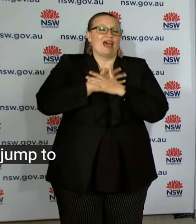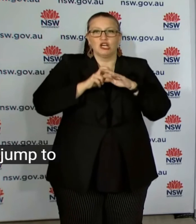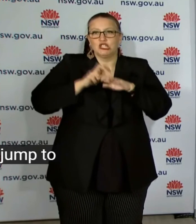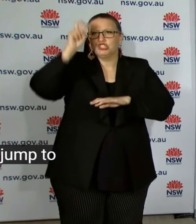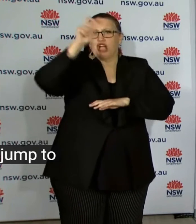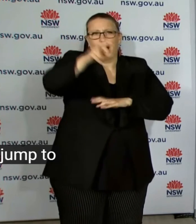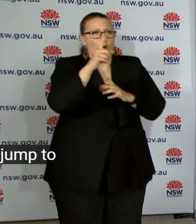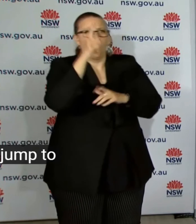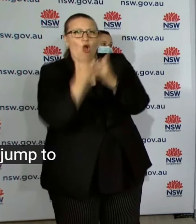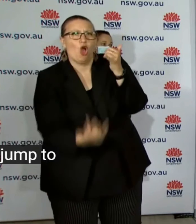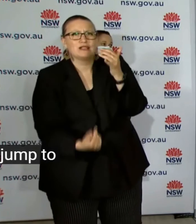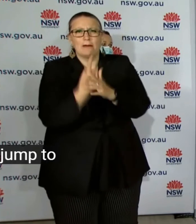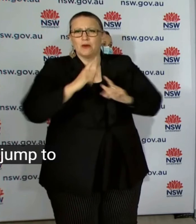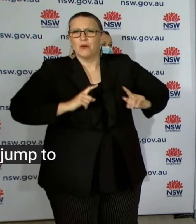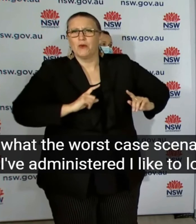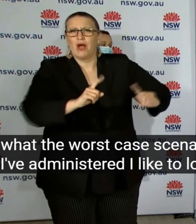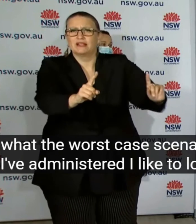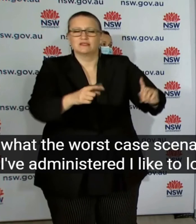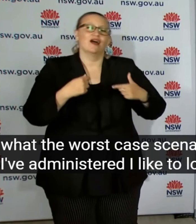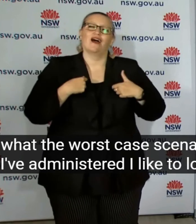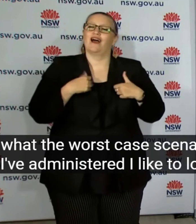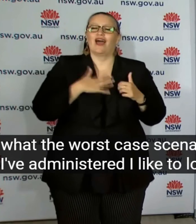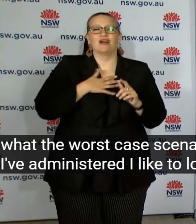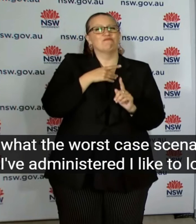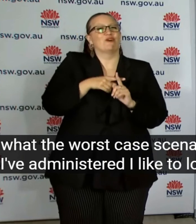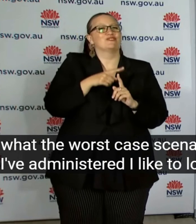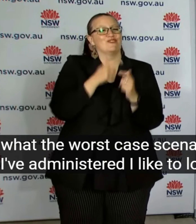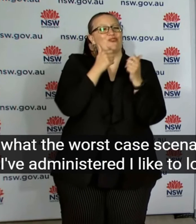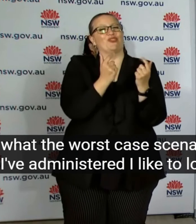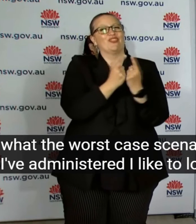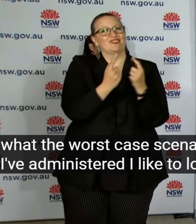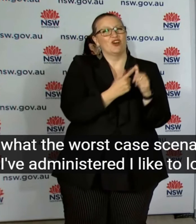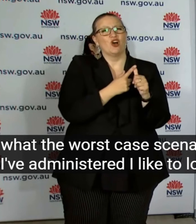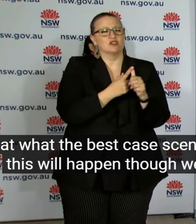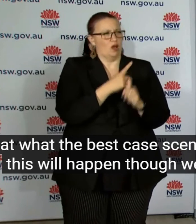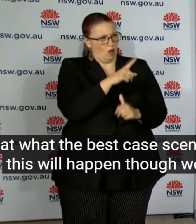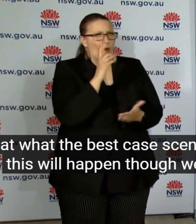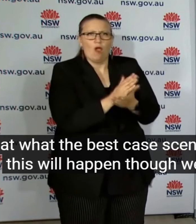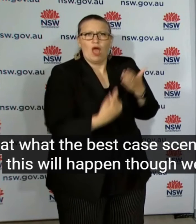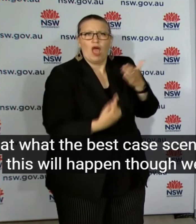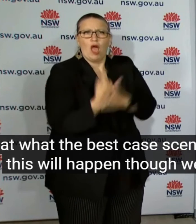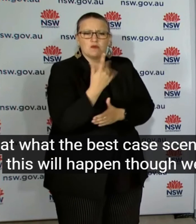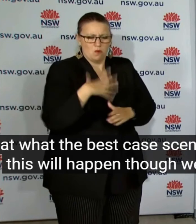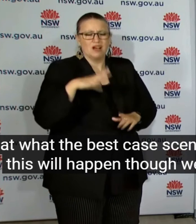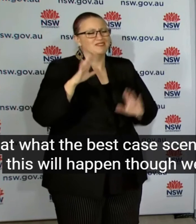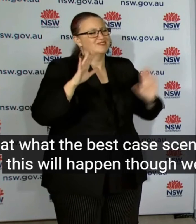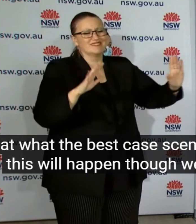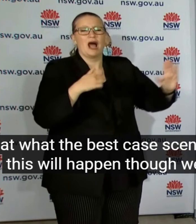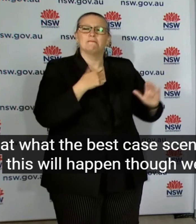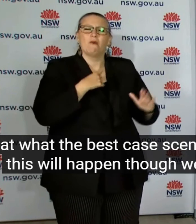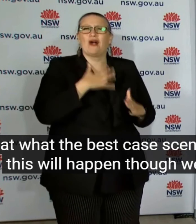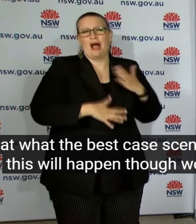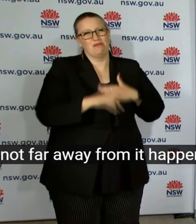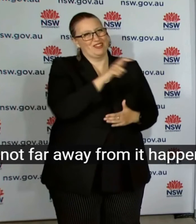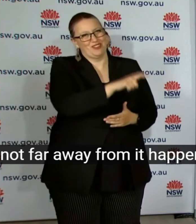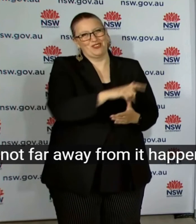like to look at what the best case scenario is. But this will happen, though, and we're not far away from it happening. Look, you'd like to think that, you'd like me to jump on that, but I'm a lot calmer. What